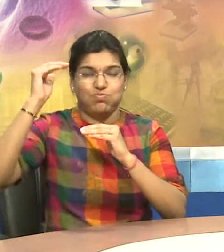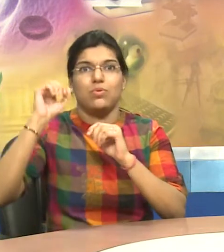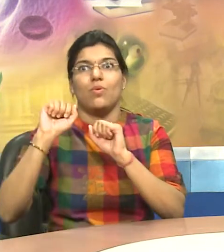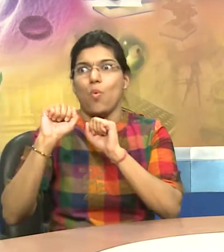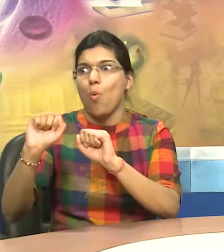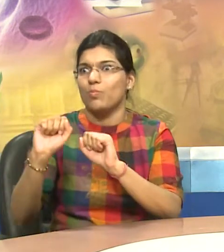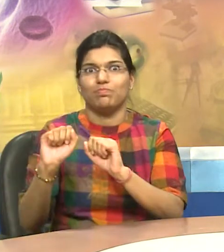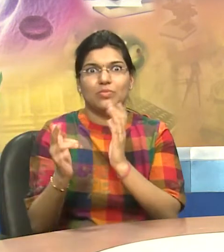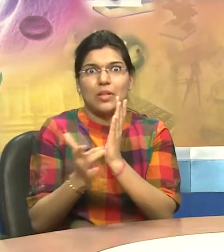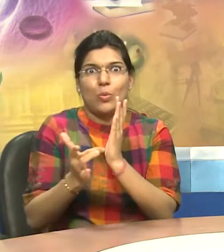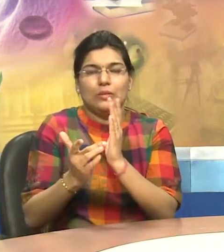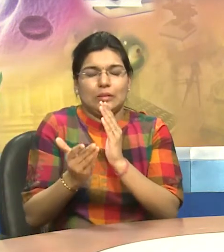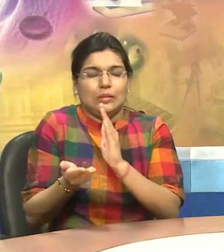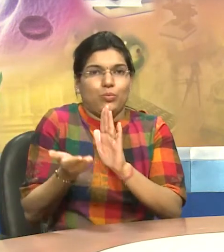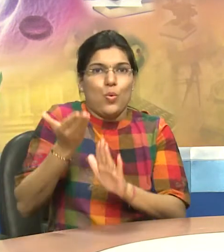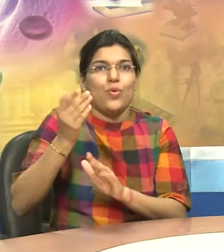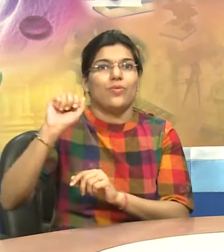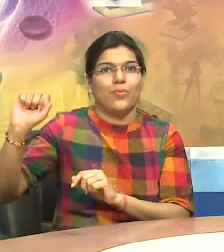If the voice is raised,